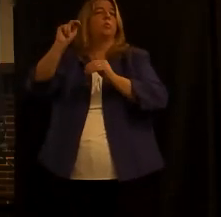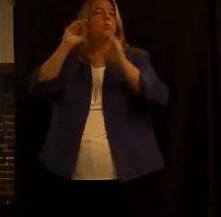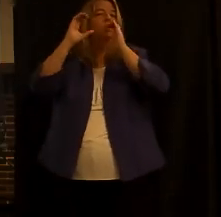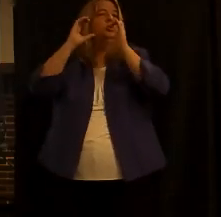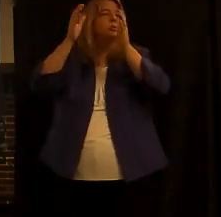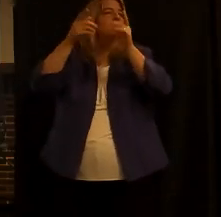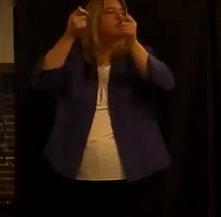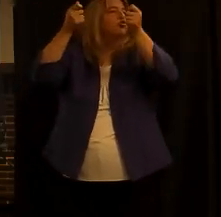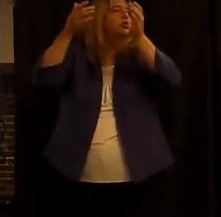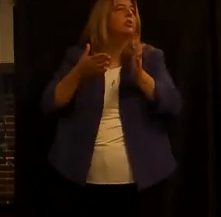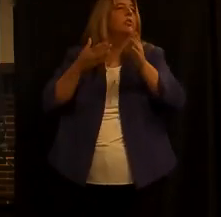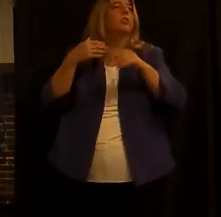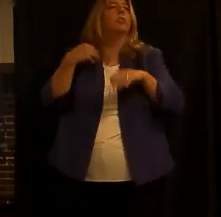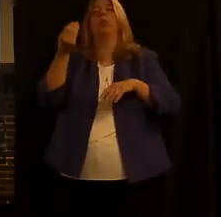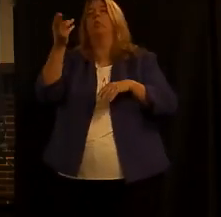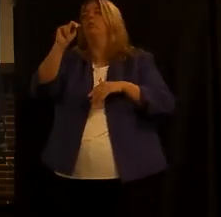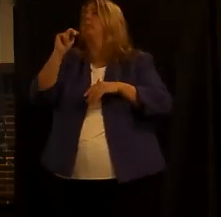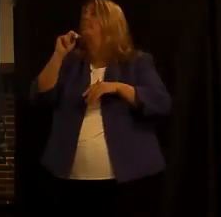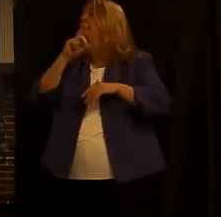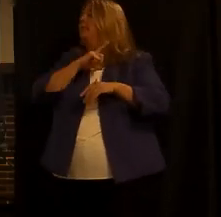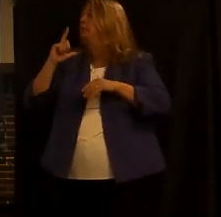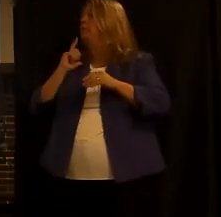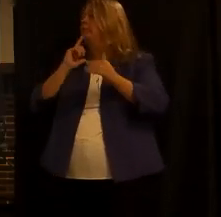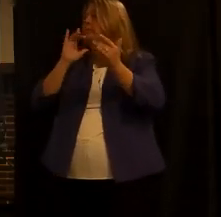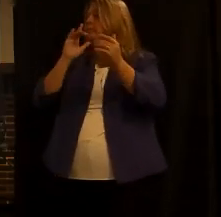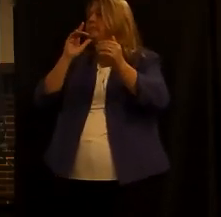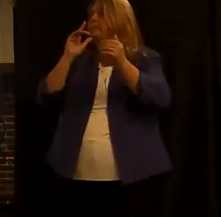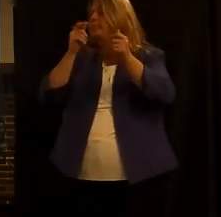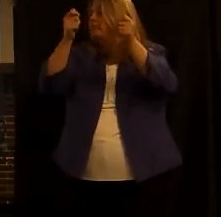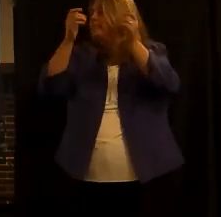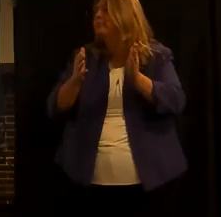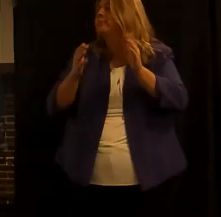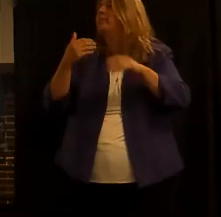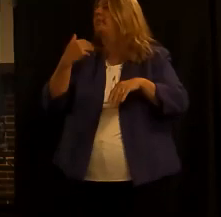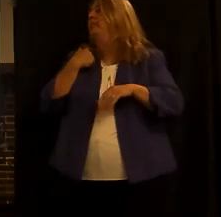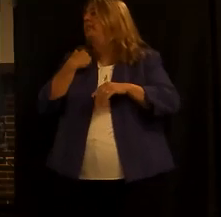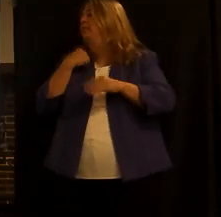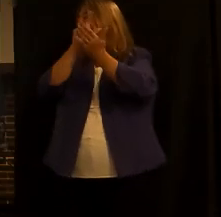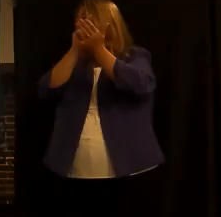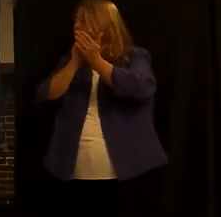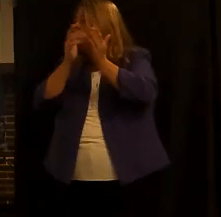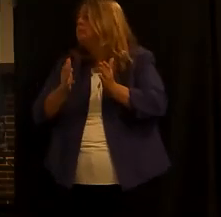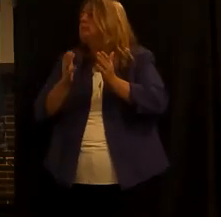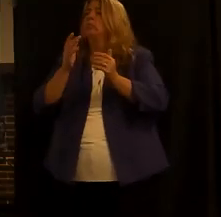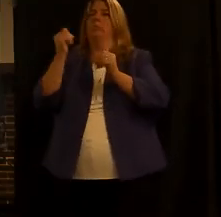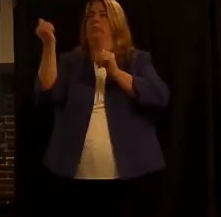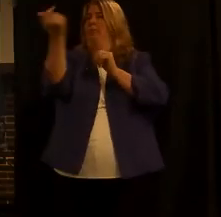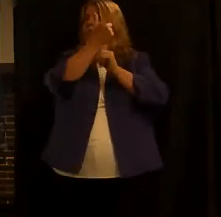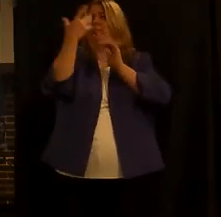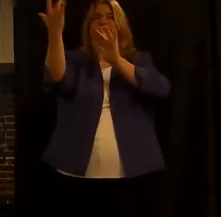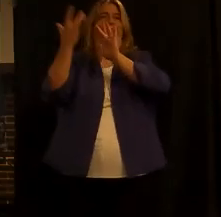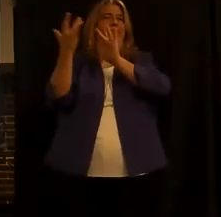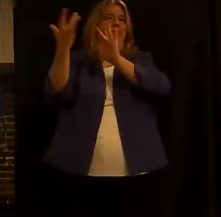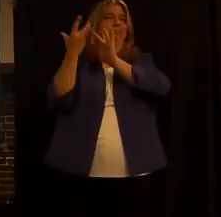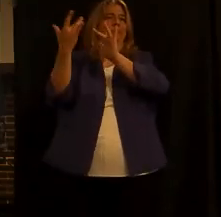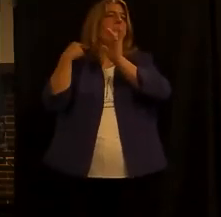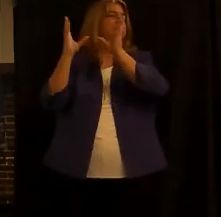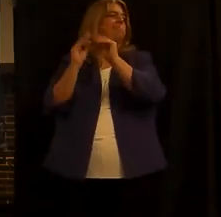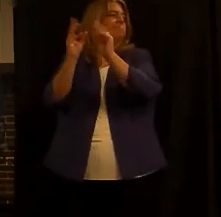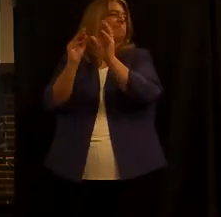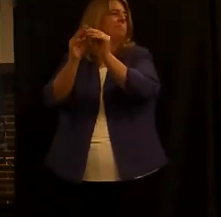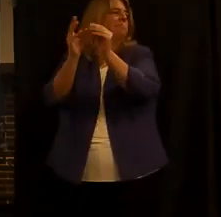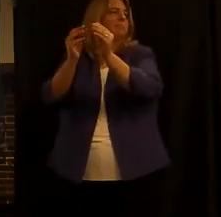relationship, and they do have their own communication director, their own legislative director. They have